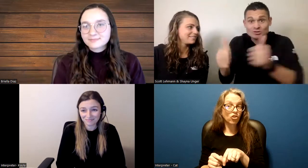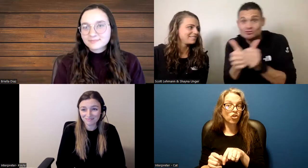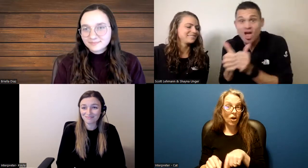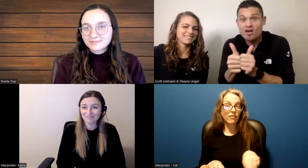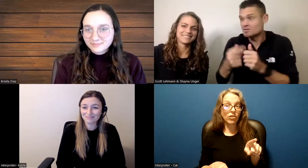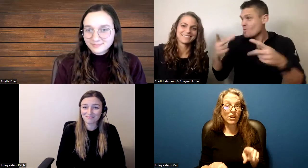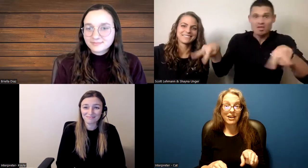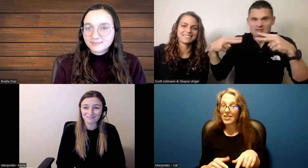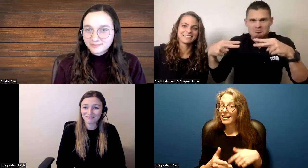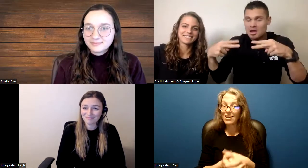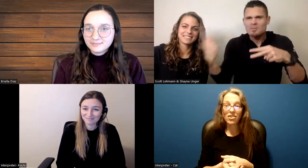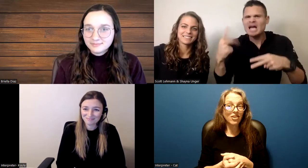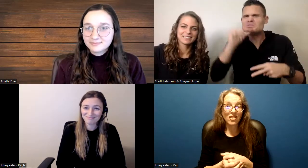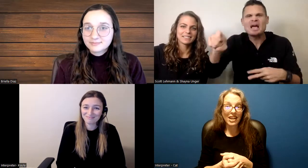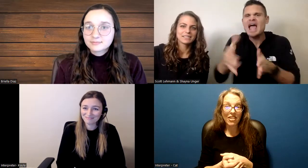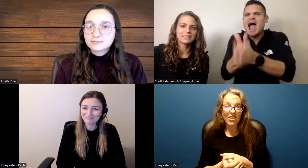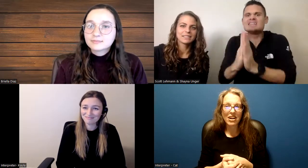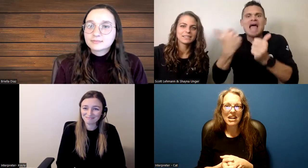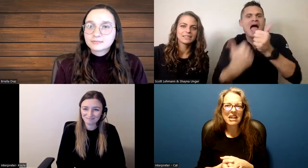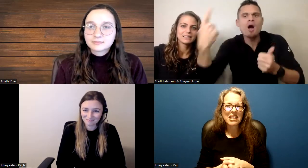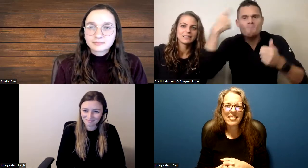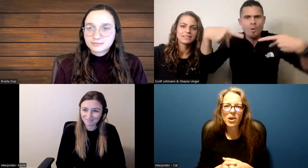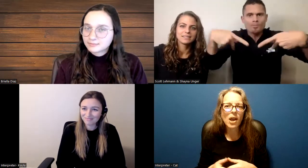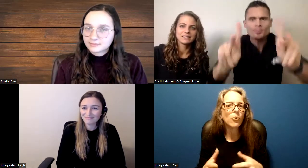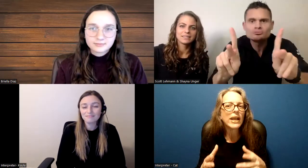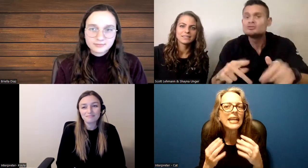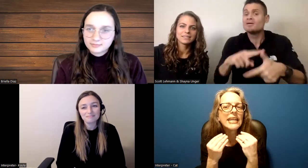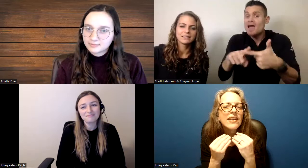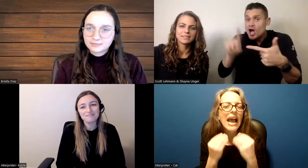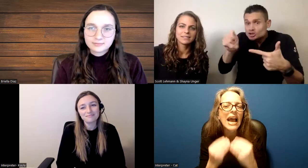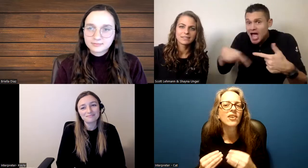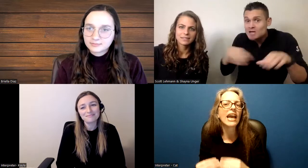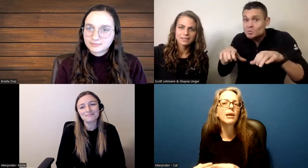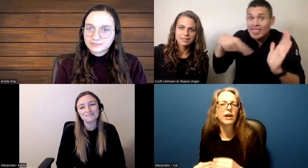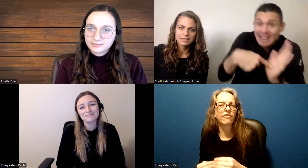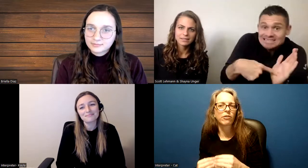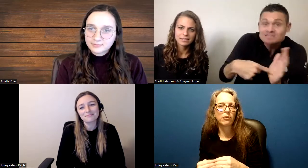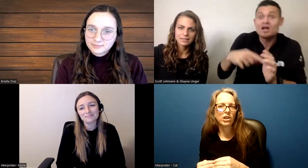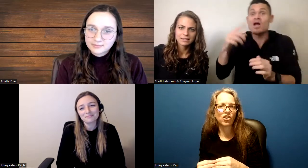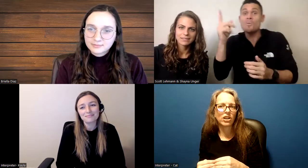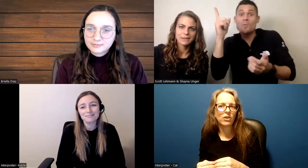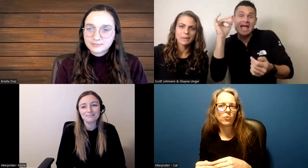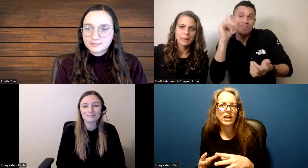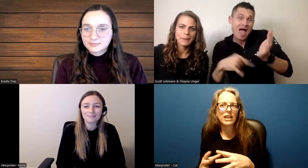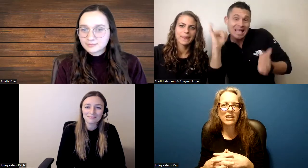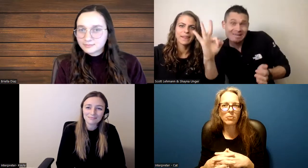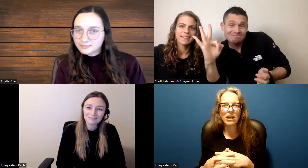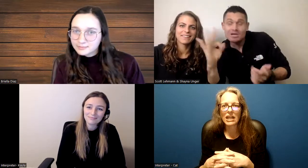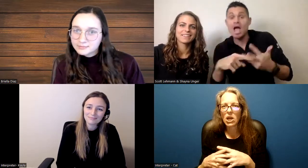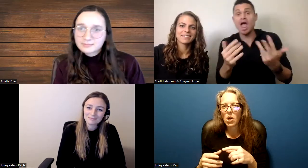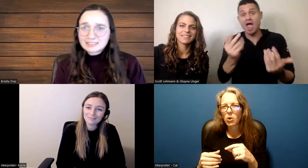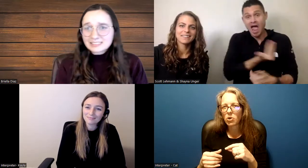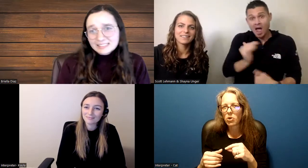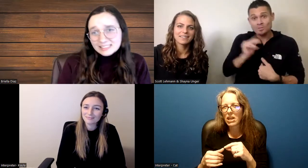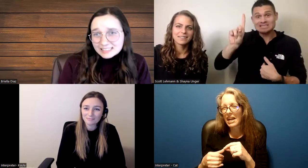6 months to travel and it's like, let's do this together. It's like, and we didn't need to ask anybody for permission. We didn't need to be